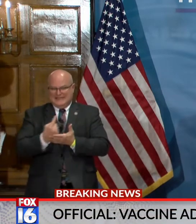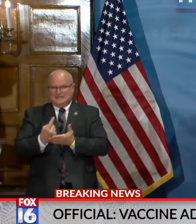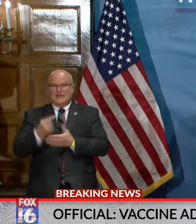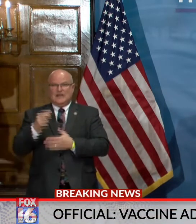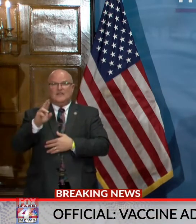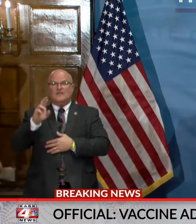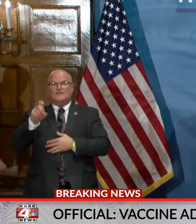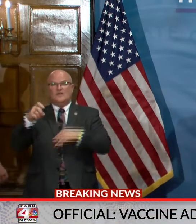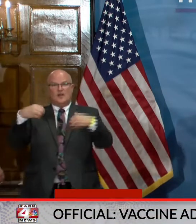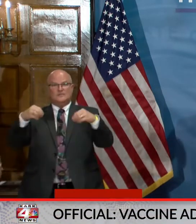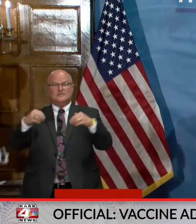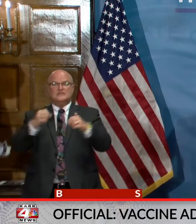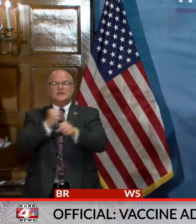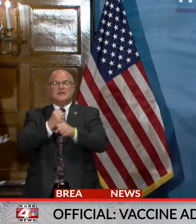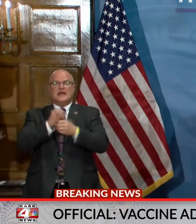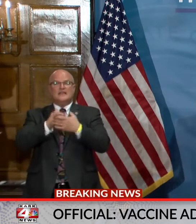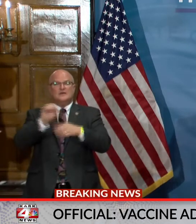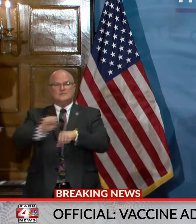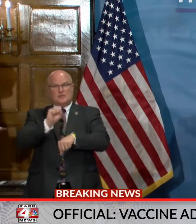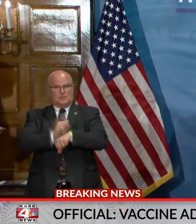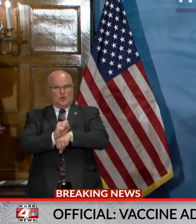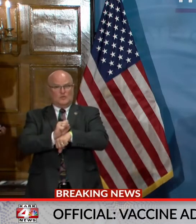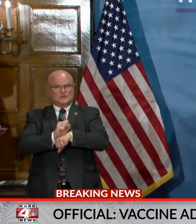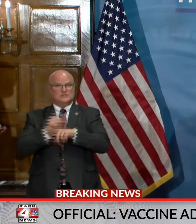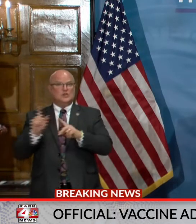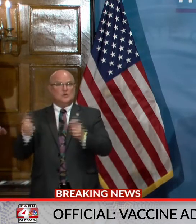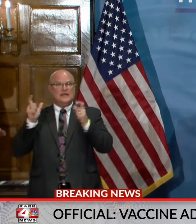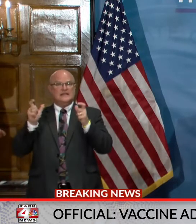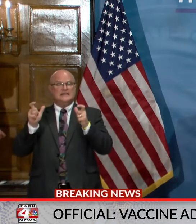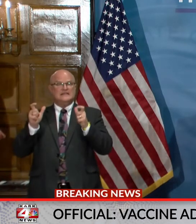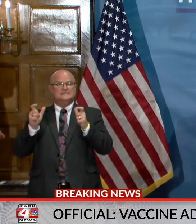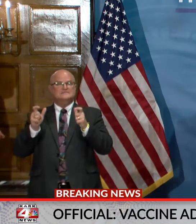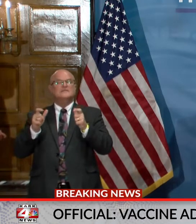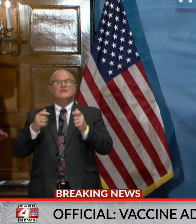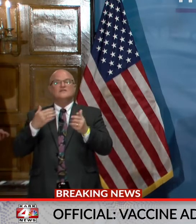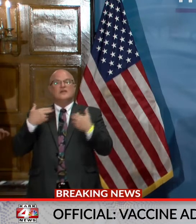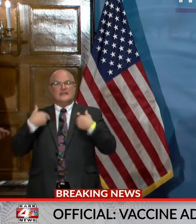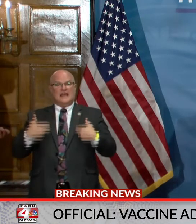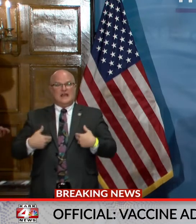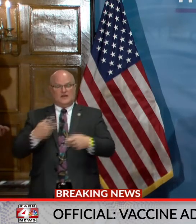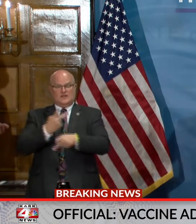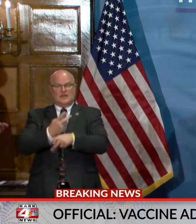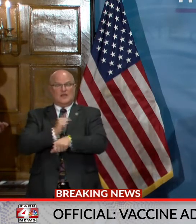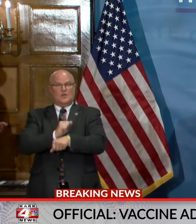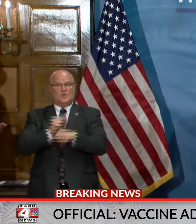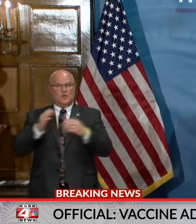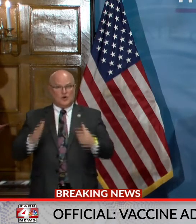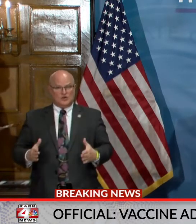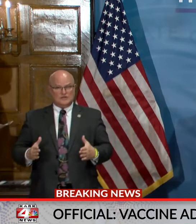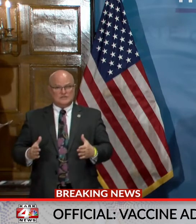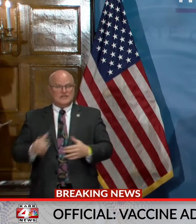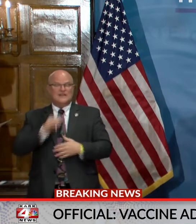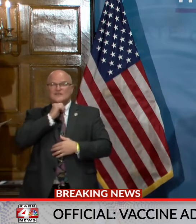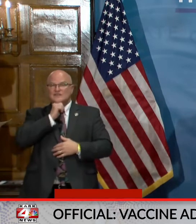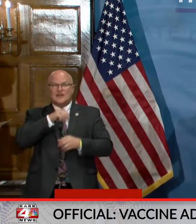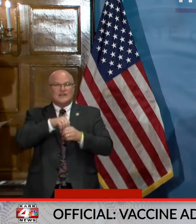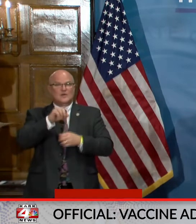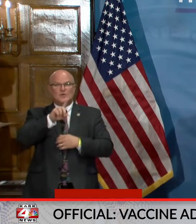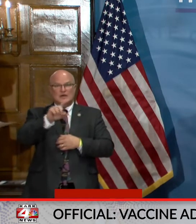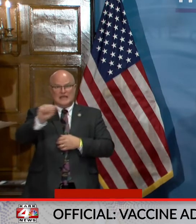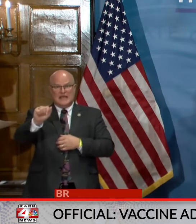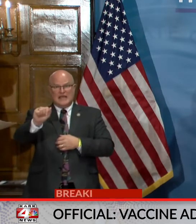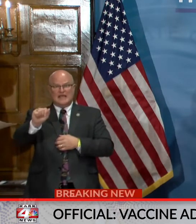pharmacies are making those appointments quickly and efficiently for health workers. And if you're not part of 1A, there